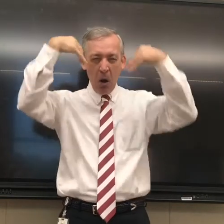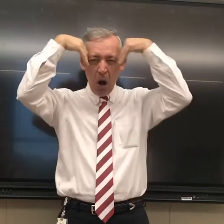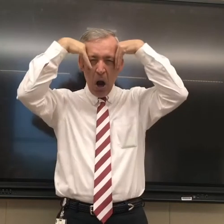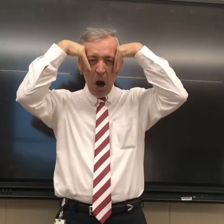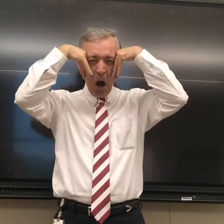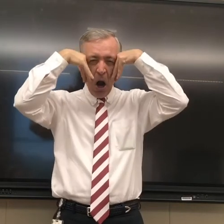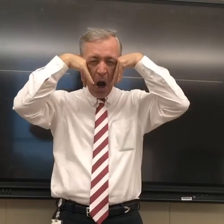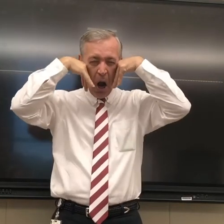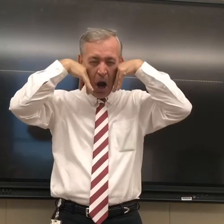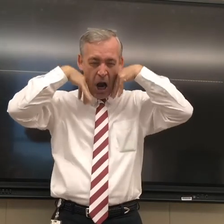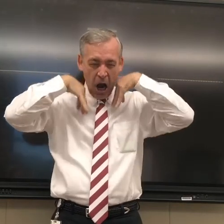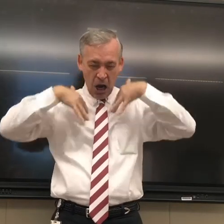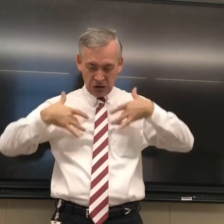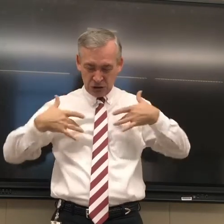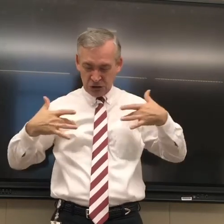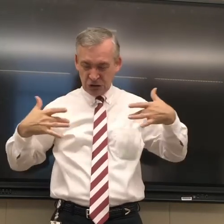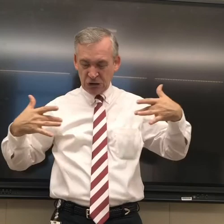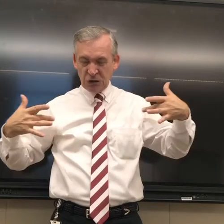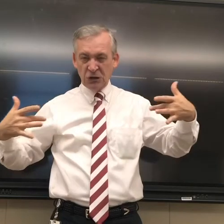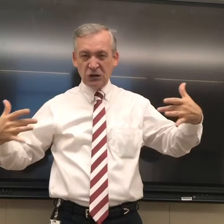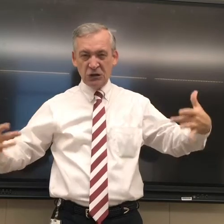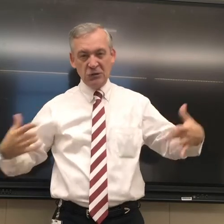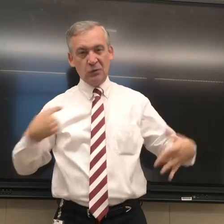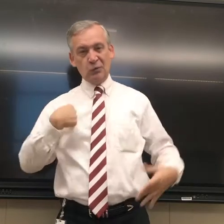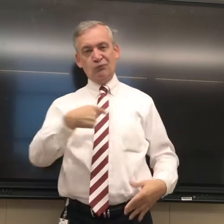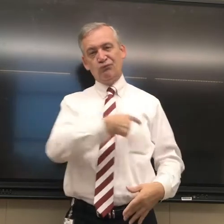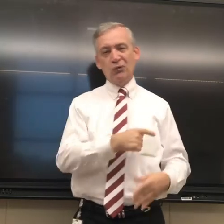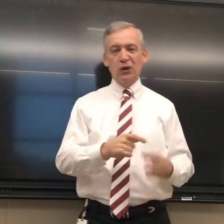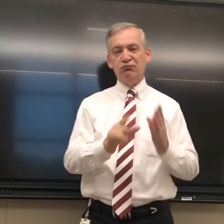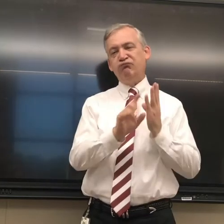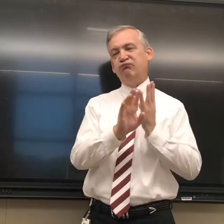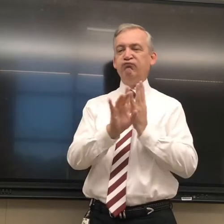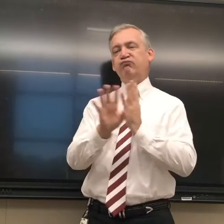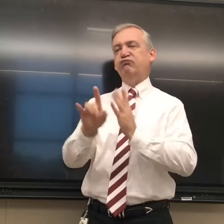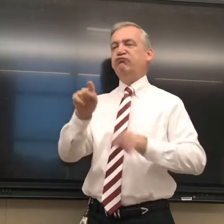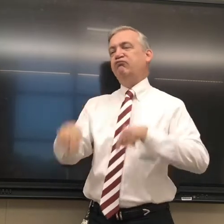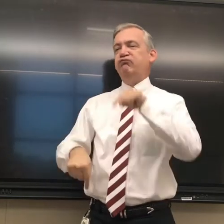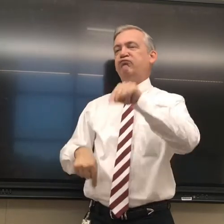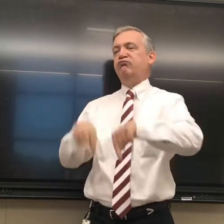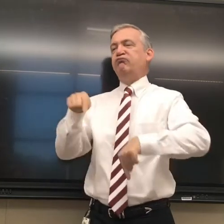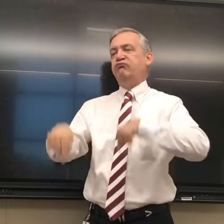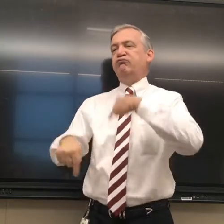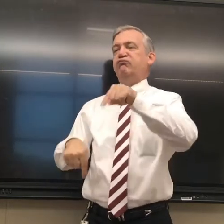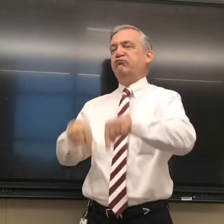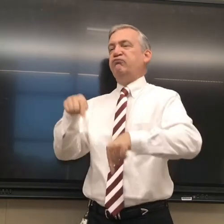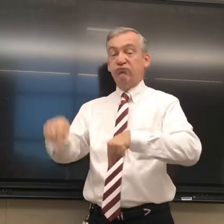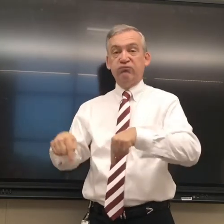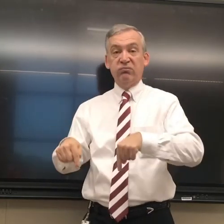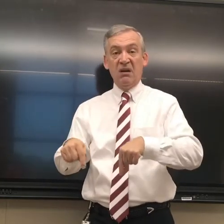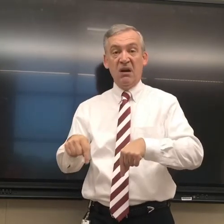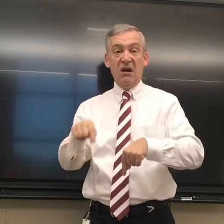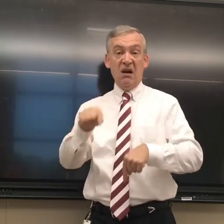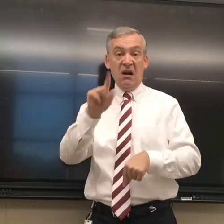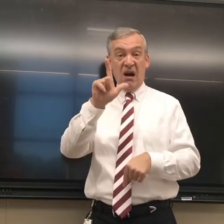A little cloud of dust followed our thin legs and bare feet as we tramped over the barren land.